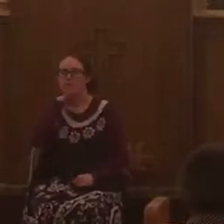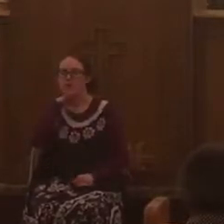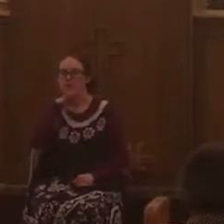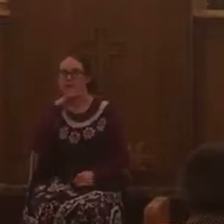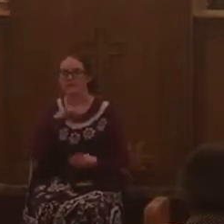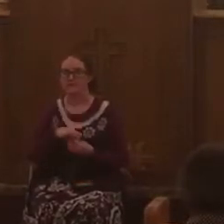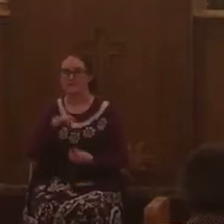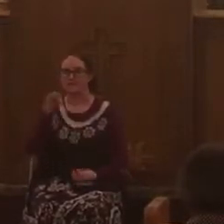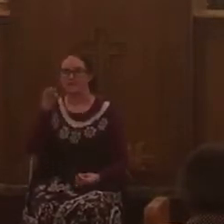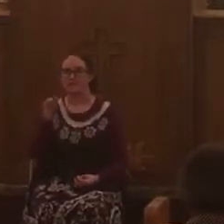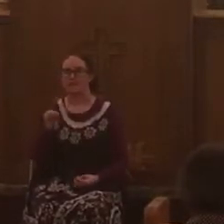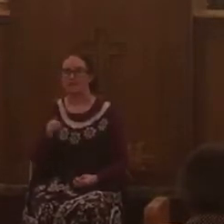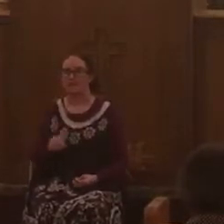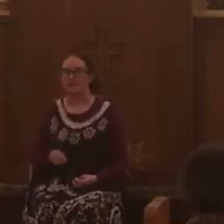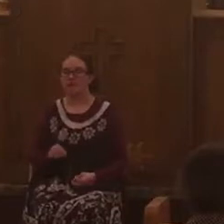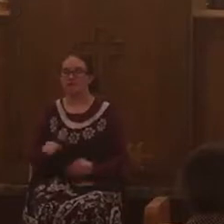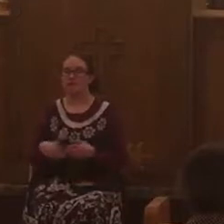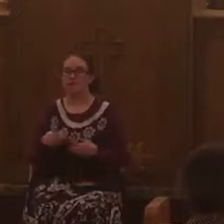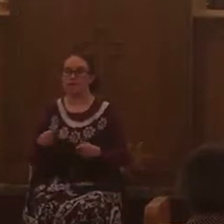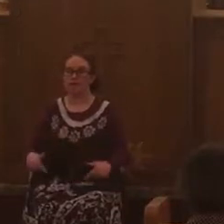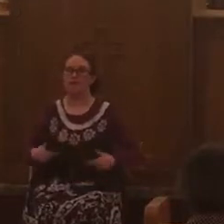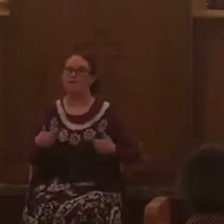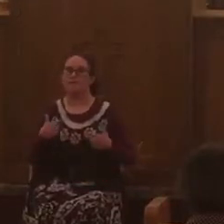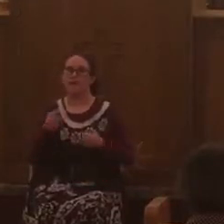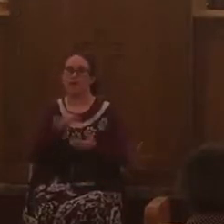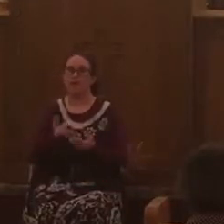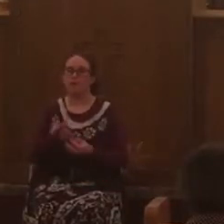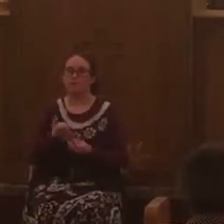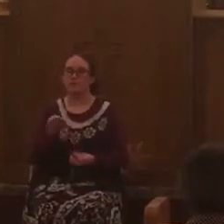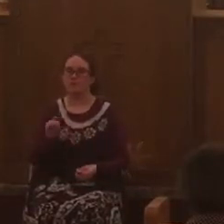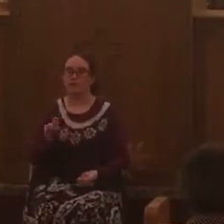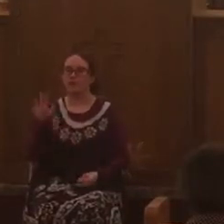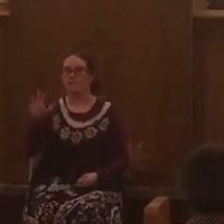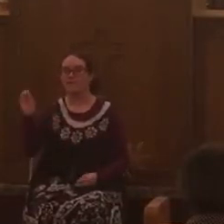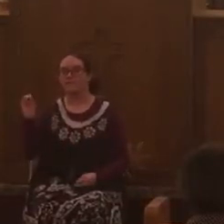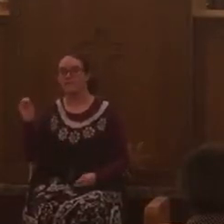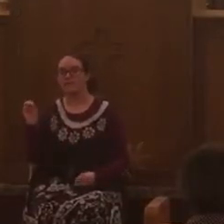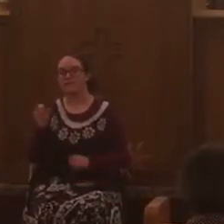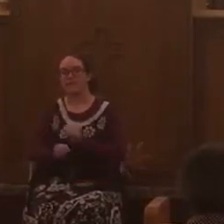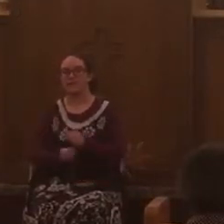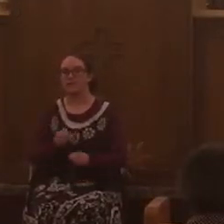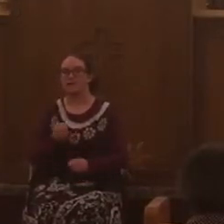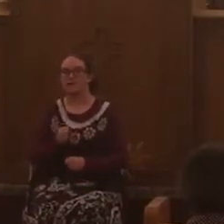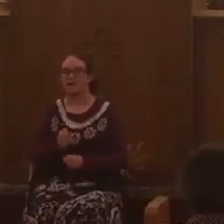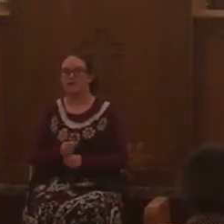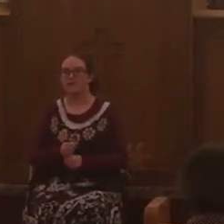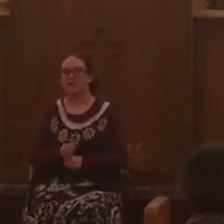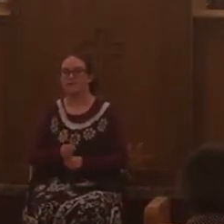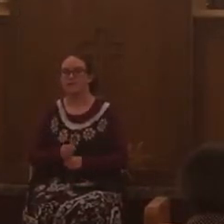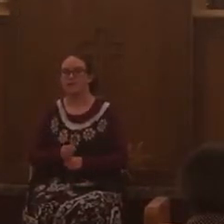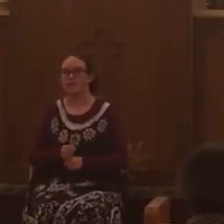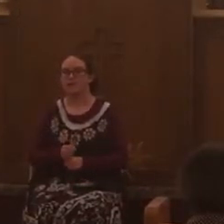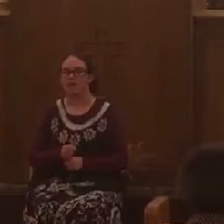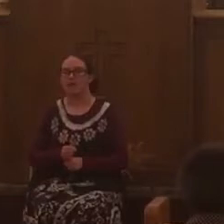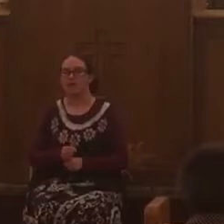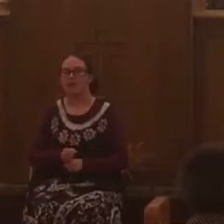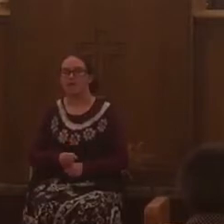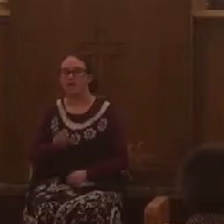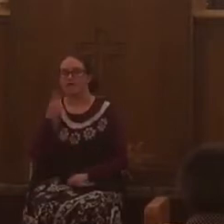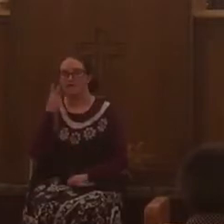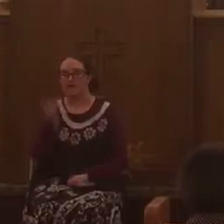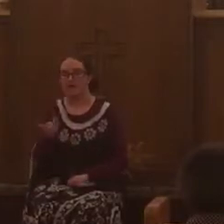Now, can I just say this? There is an epidemic in this day and hour of people that